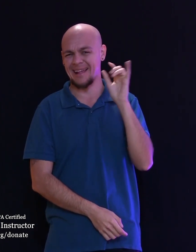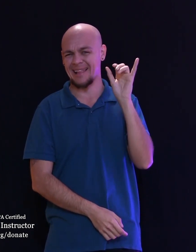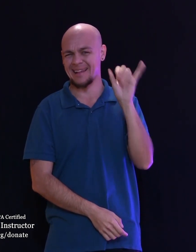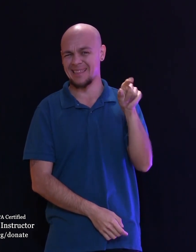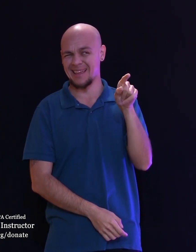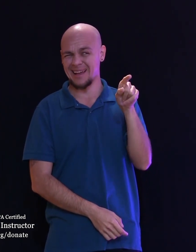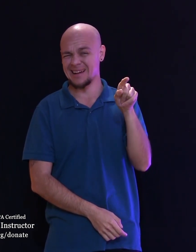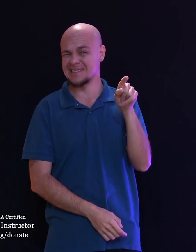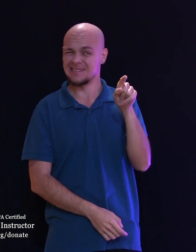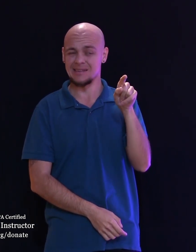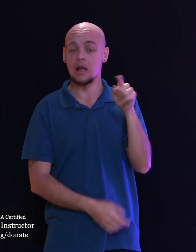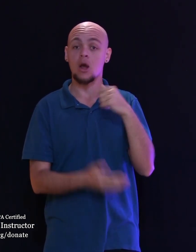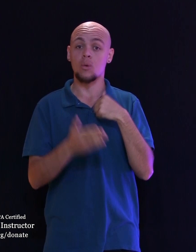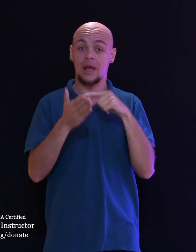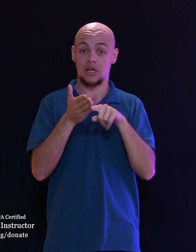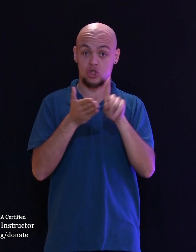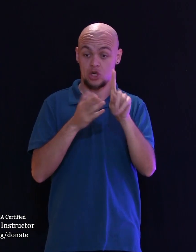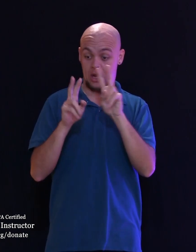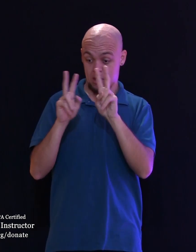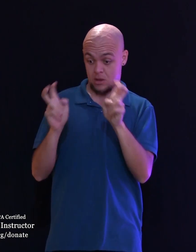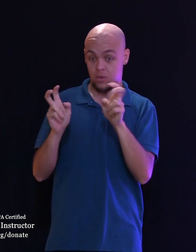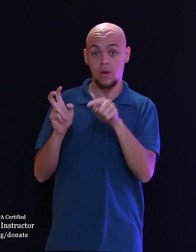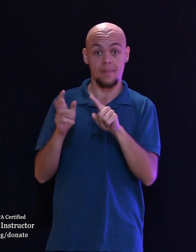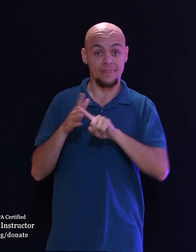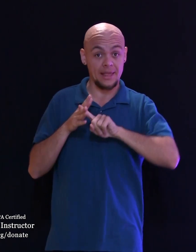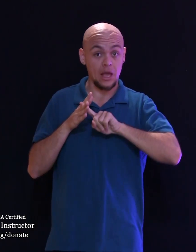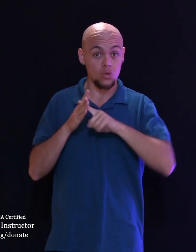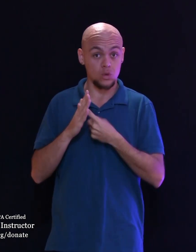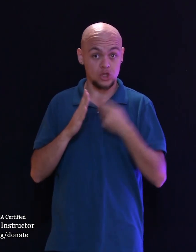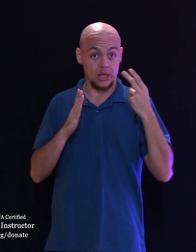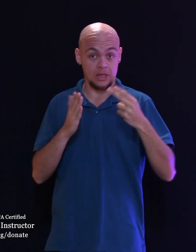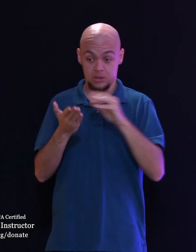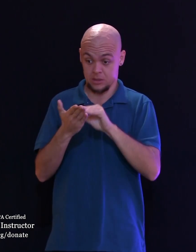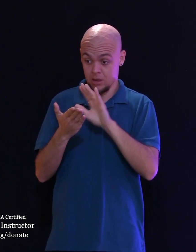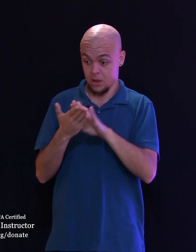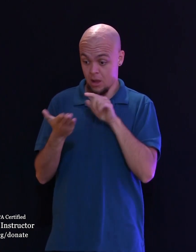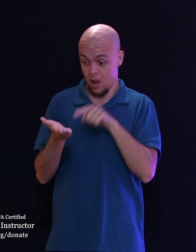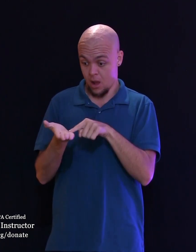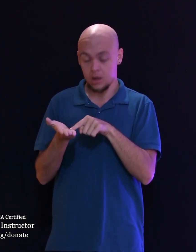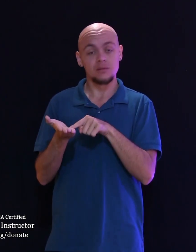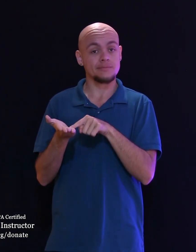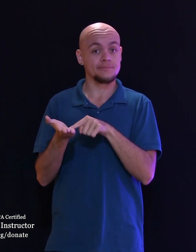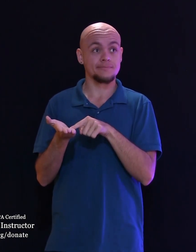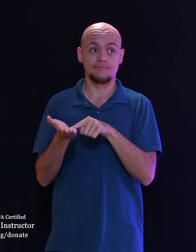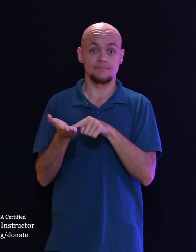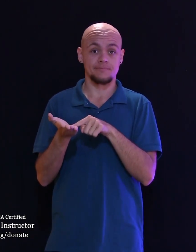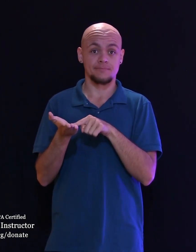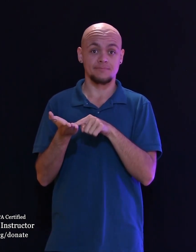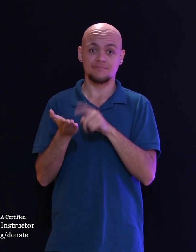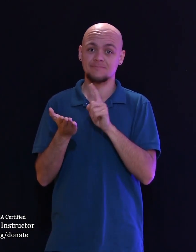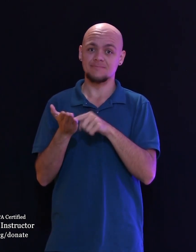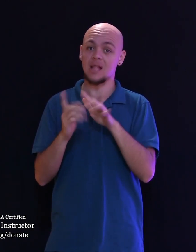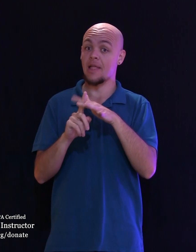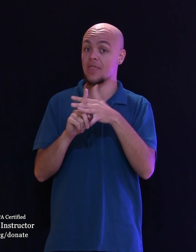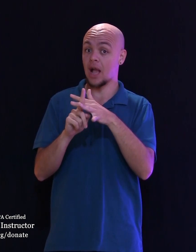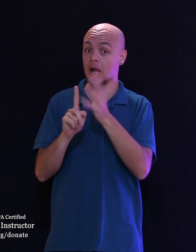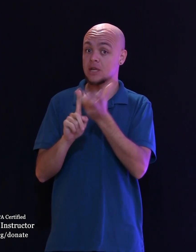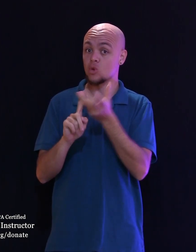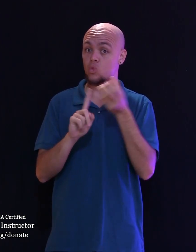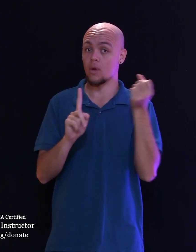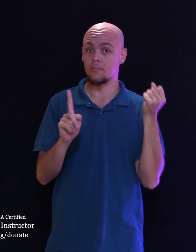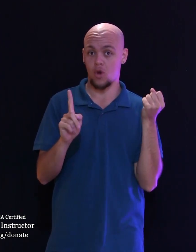like this. And when I check the quote, I go back to the original historical document. Guess what? He took it out of